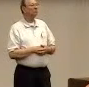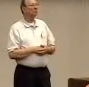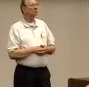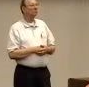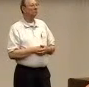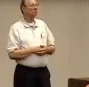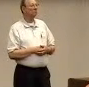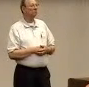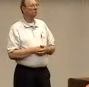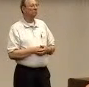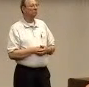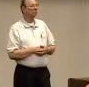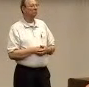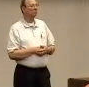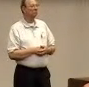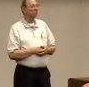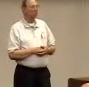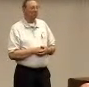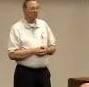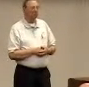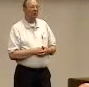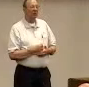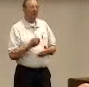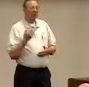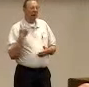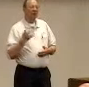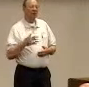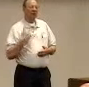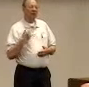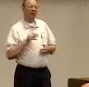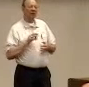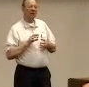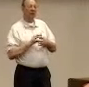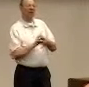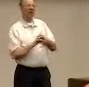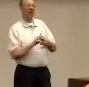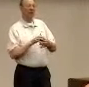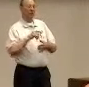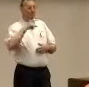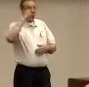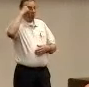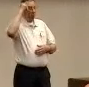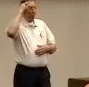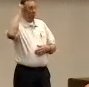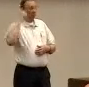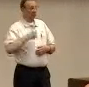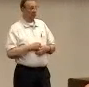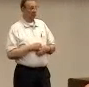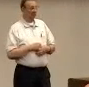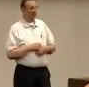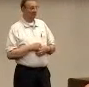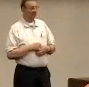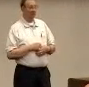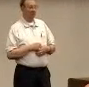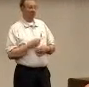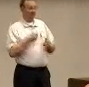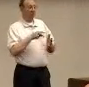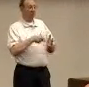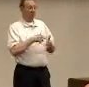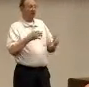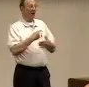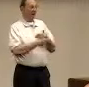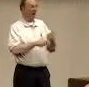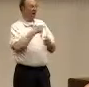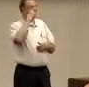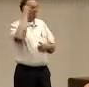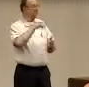want you to think about that question. Lately, I've been really feeling this connection to Moses. I've been